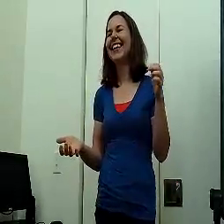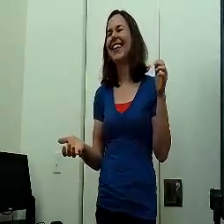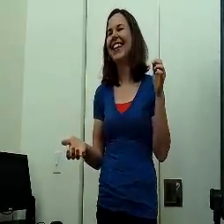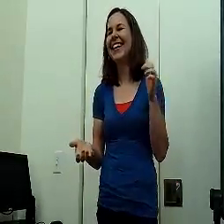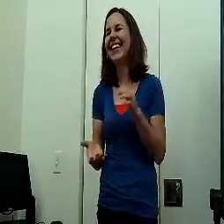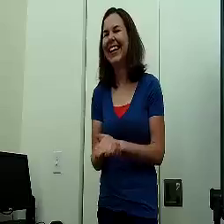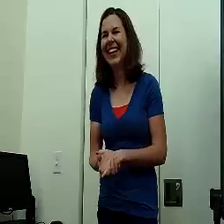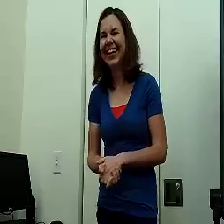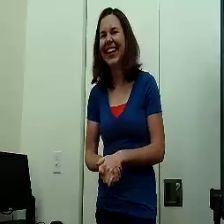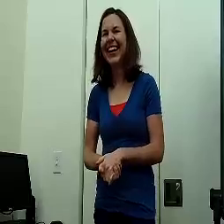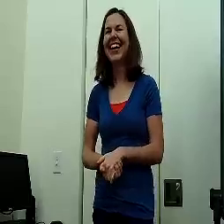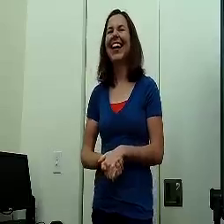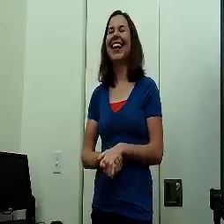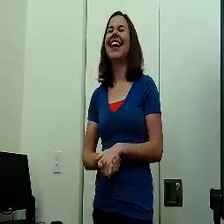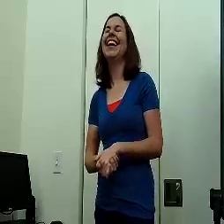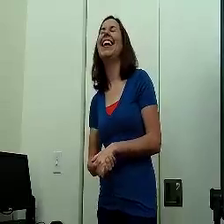I bring you a